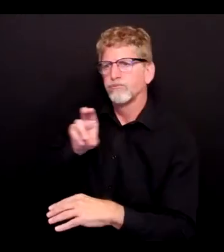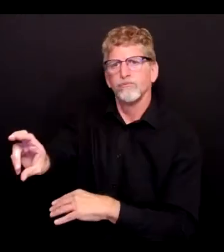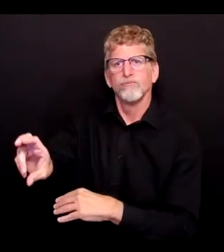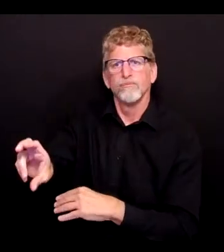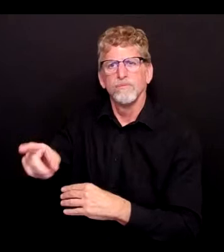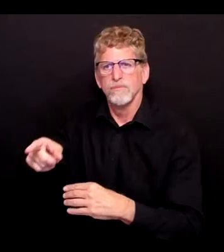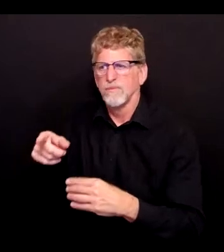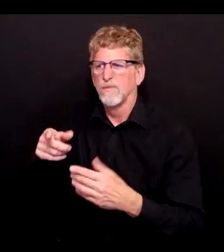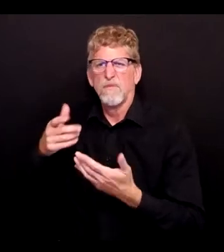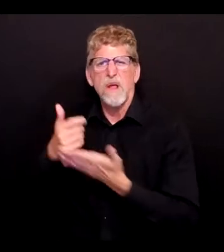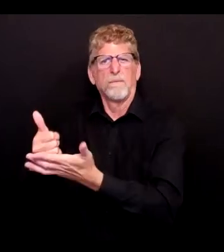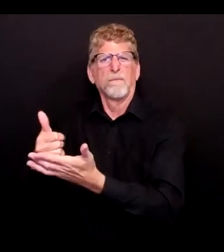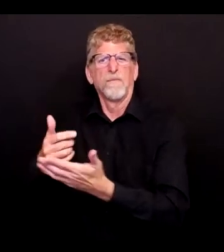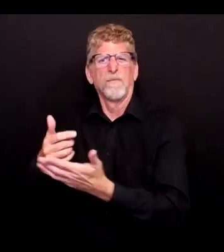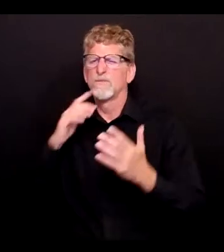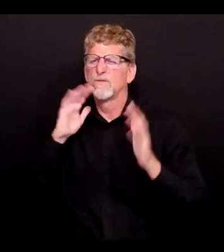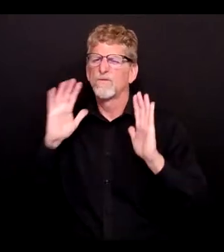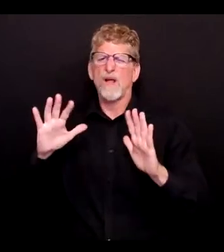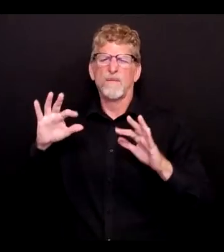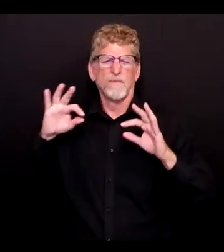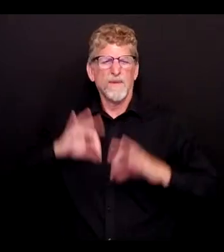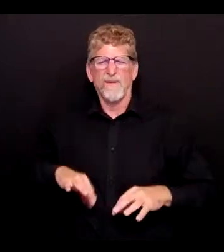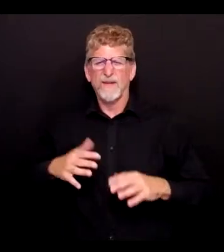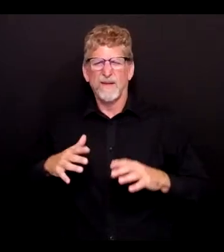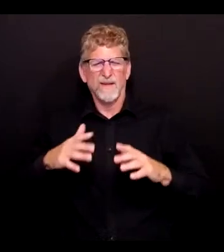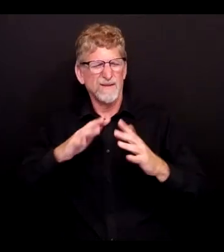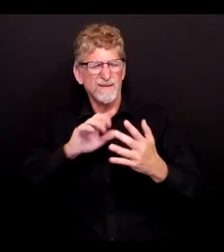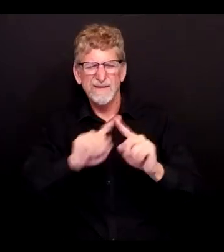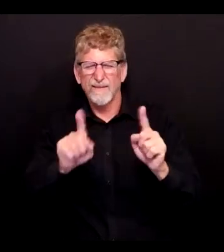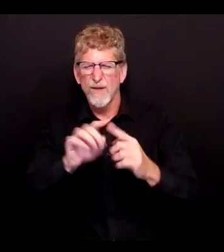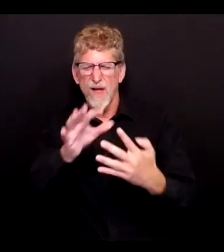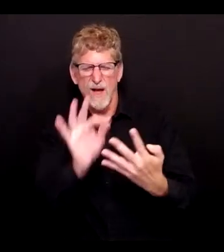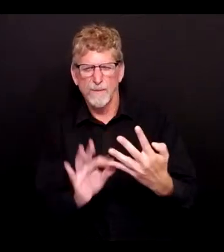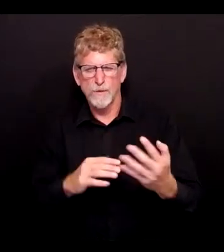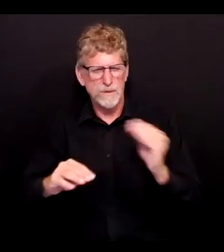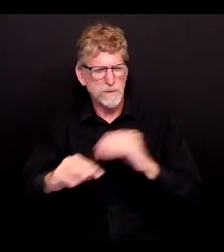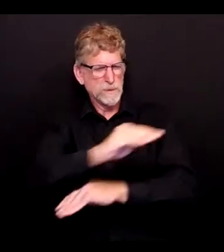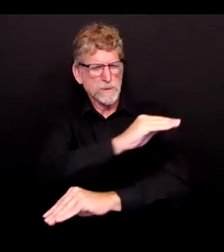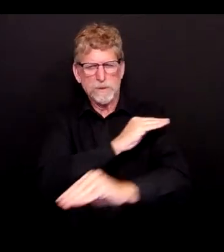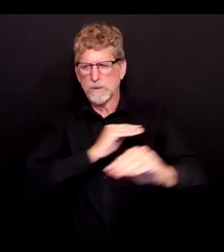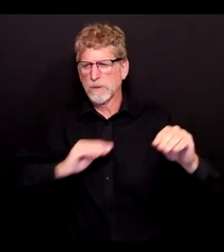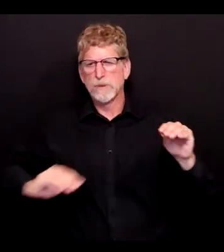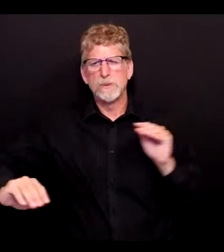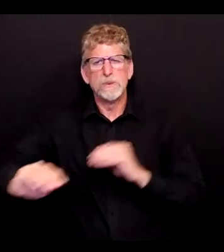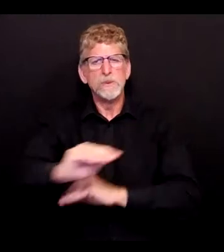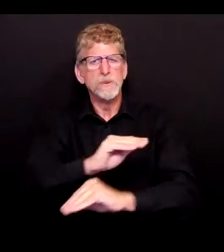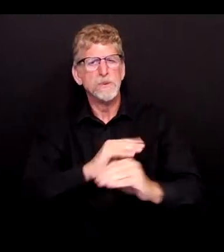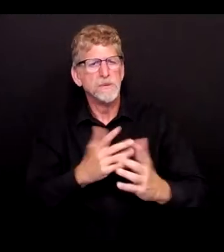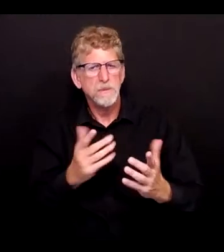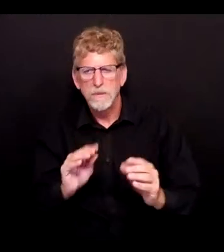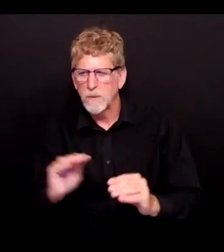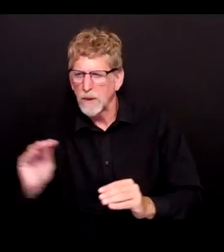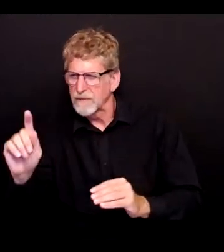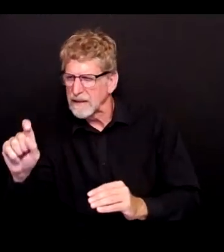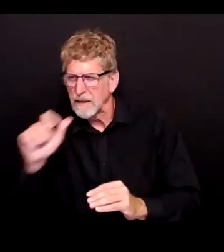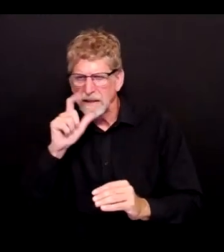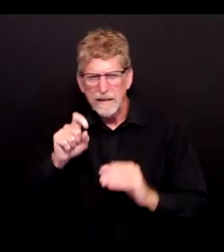is there's lots of places to be able to redirect those doses. So the doses aren't just sitting